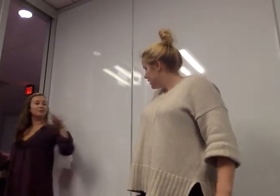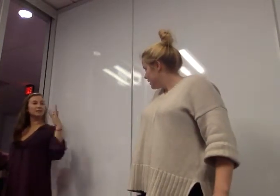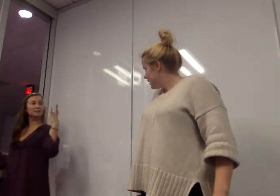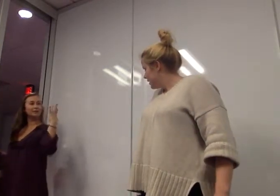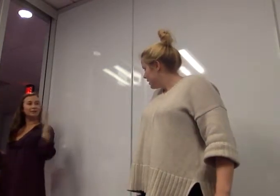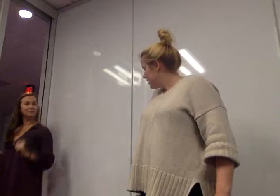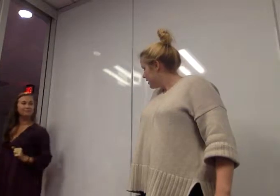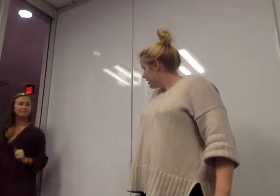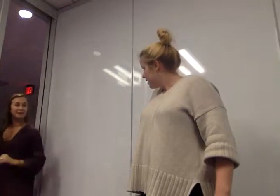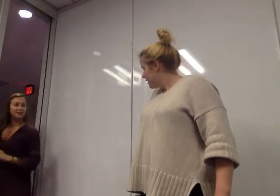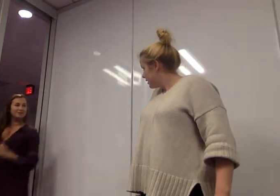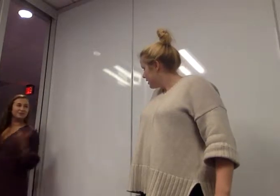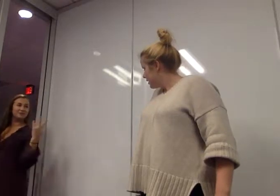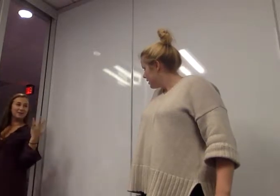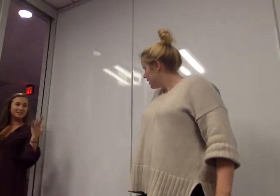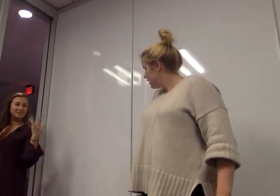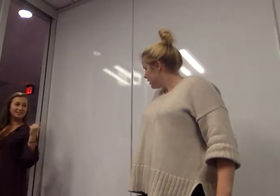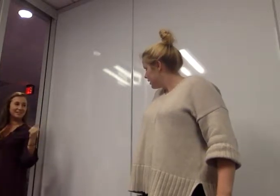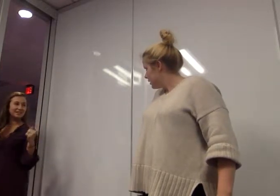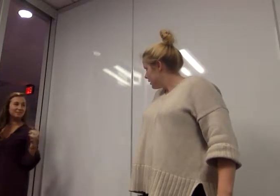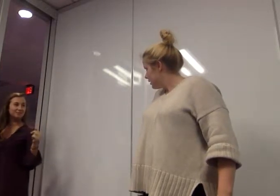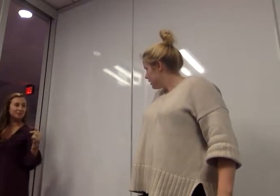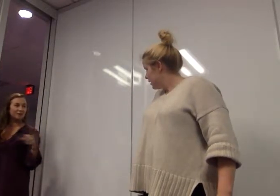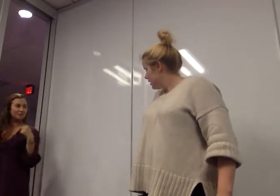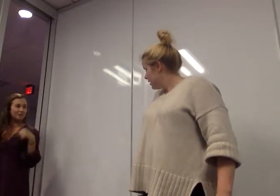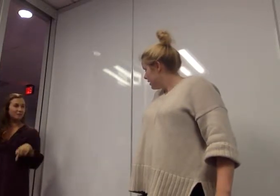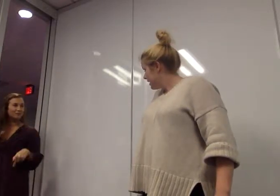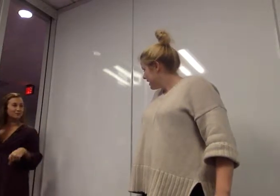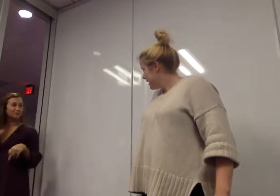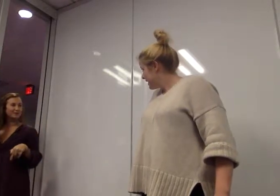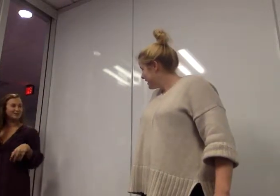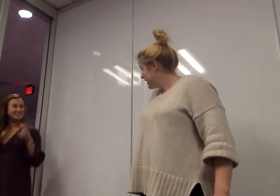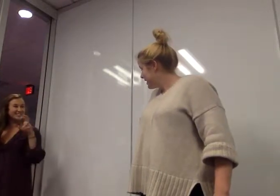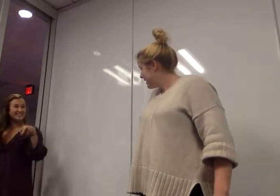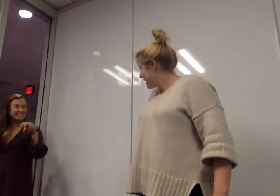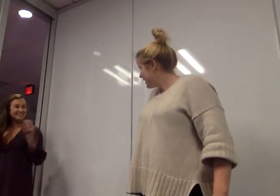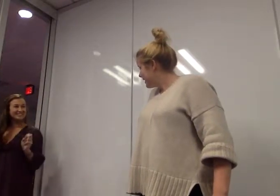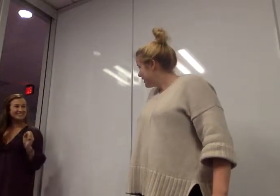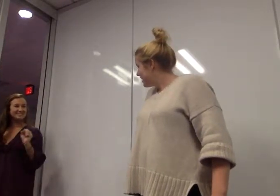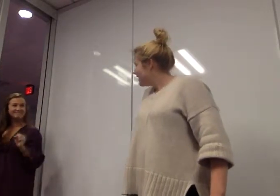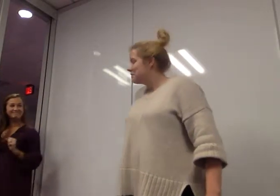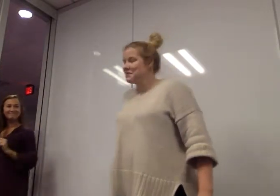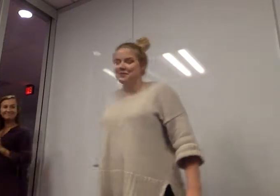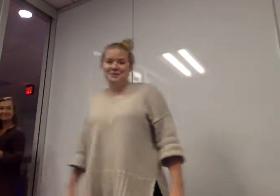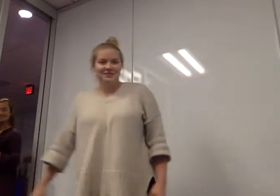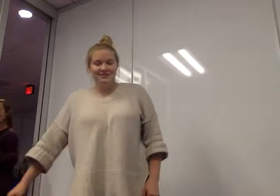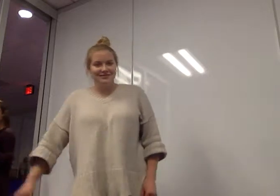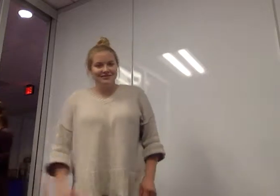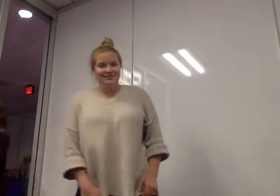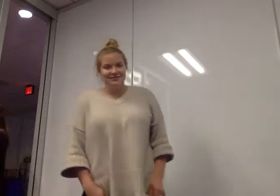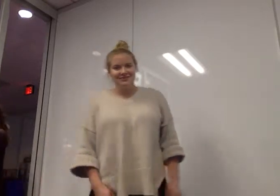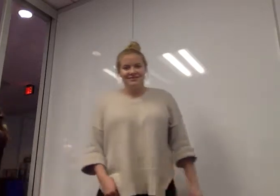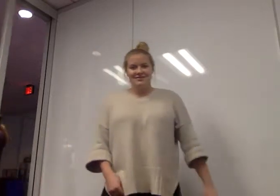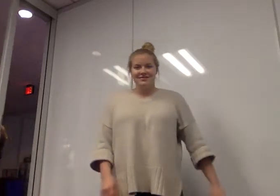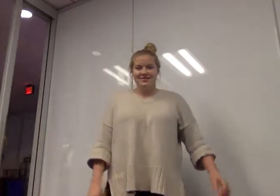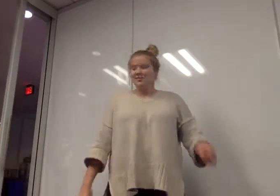partly attributable to participation. So I started to wonder, okay, so you have these people coming in like this,